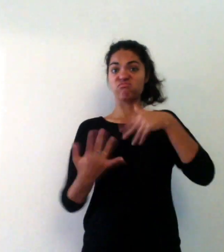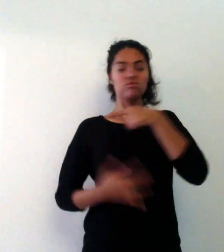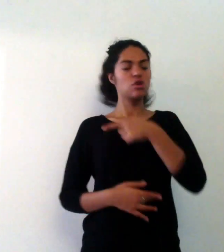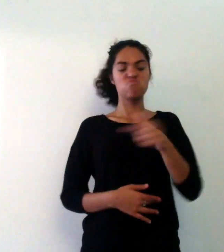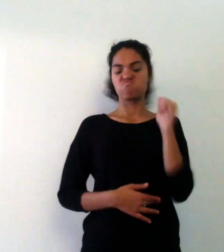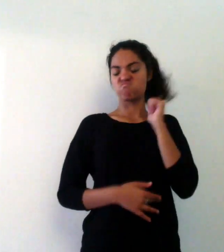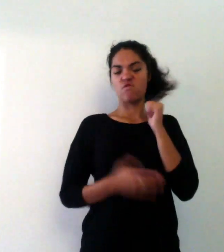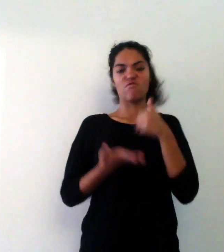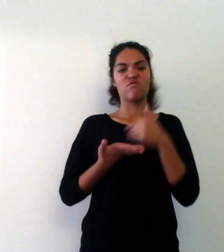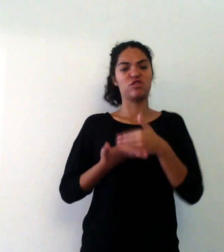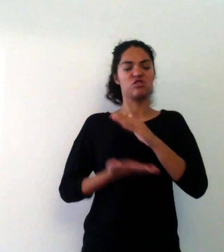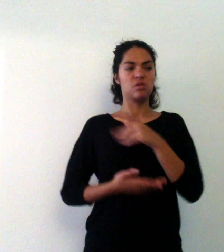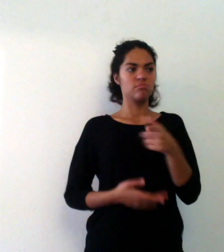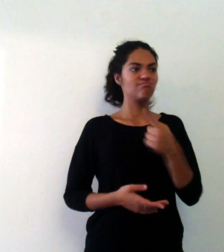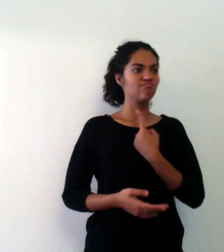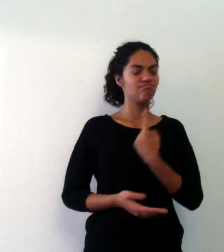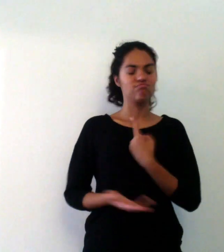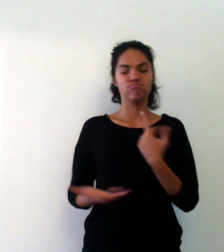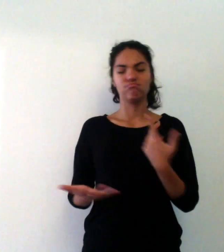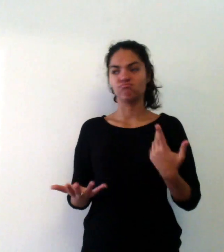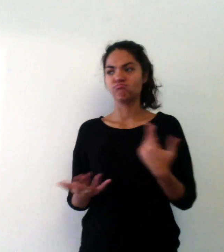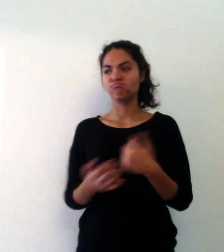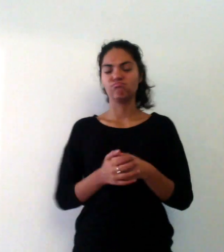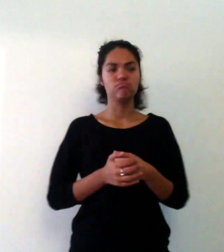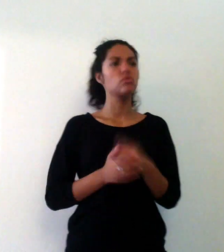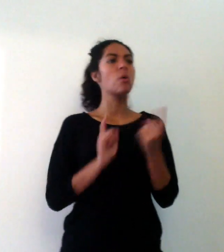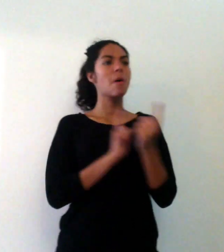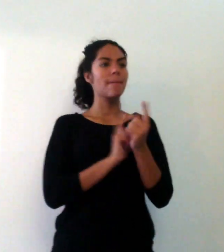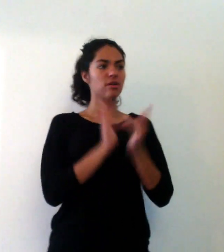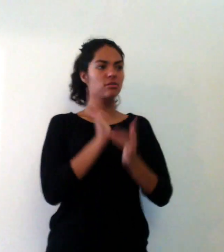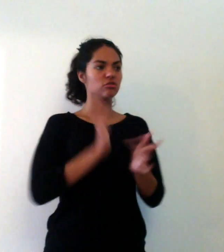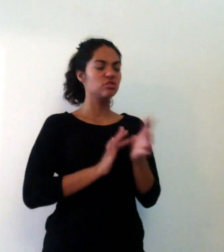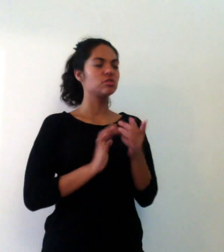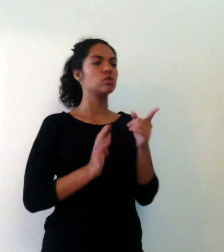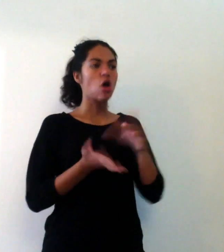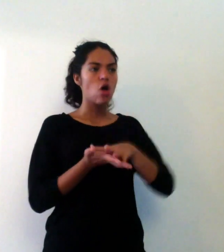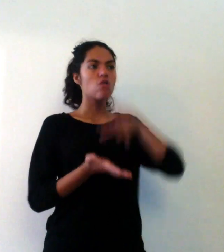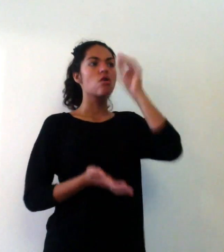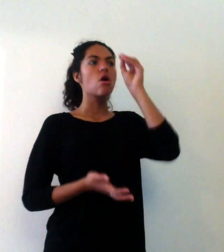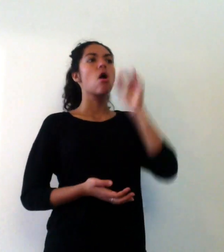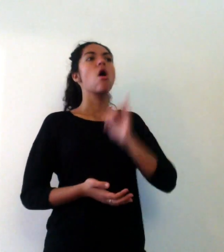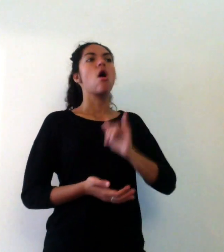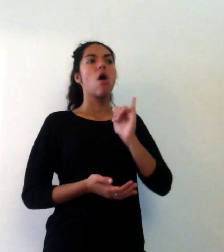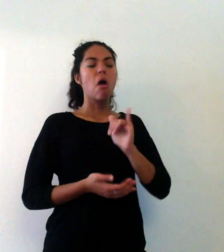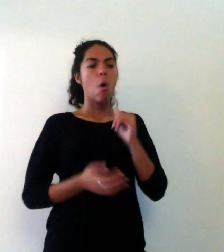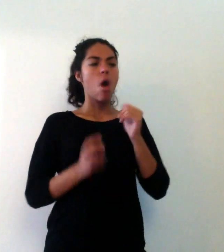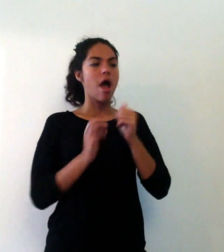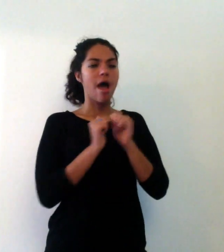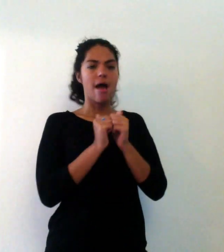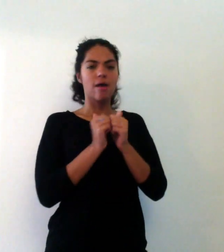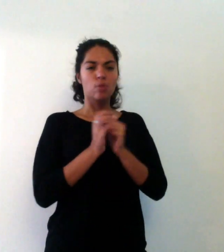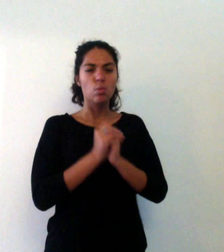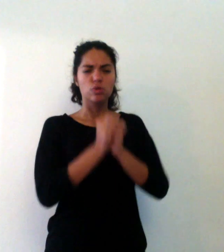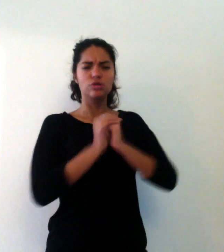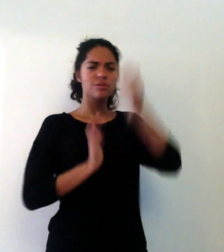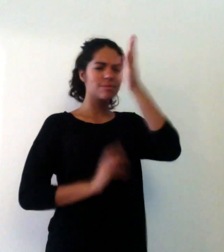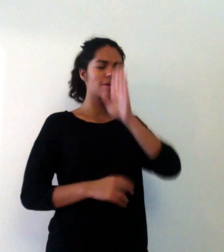you shall learn to worship me in spirit and in truth. And she runs back to the village and tells the people the Messiah had come.